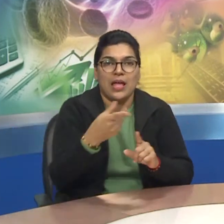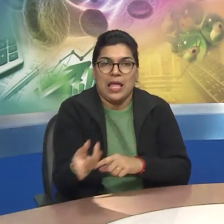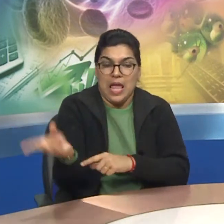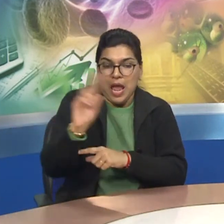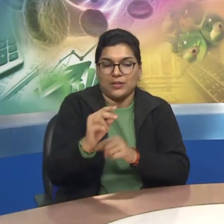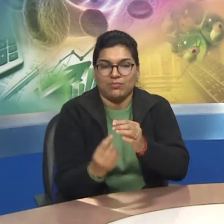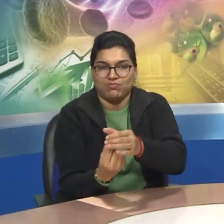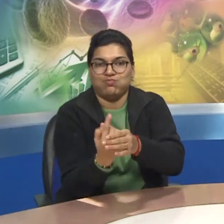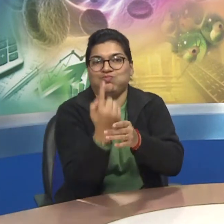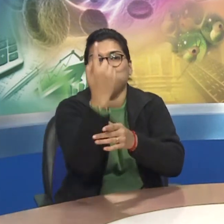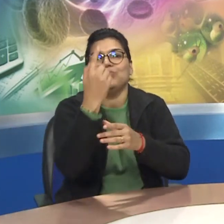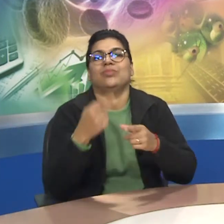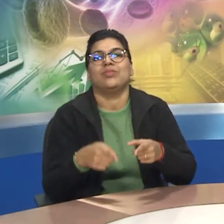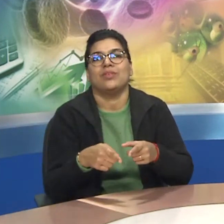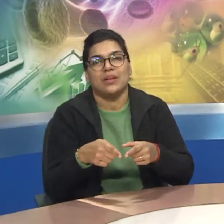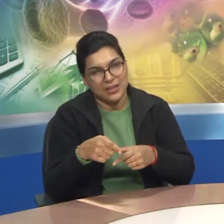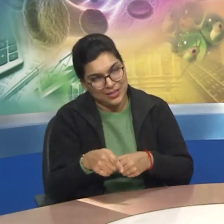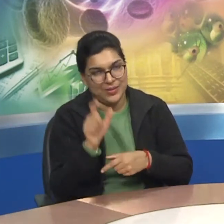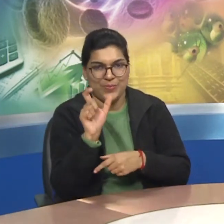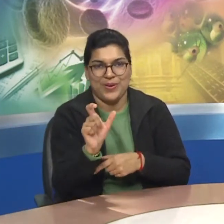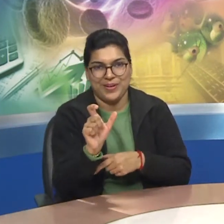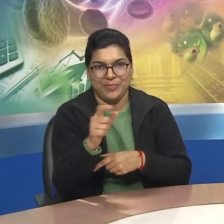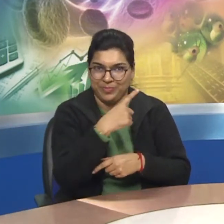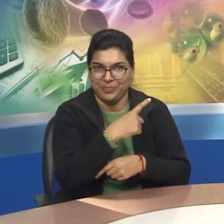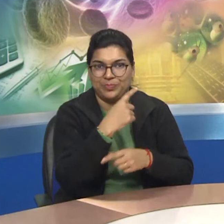So this is renew the forest.